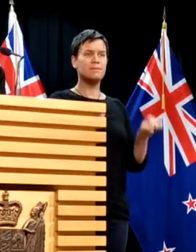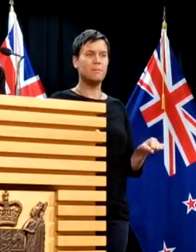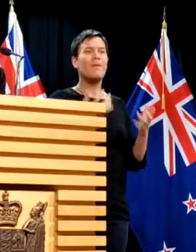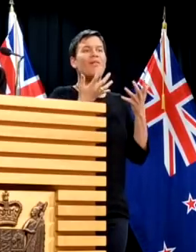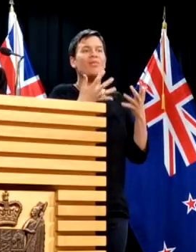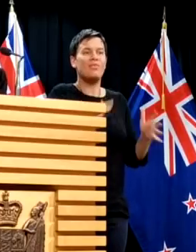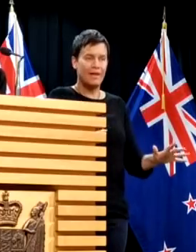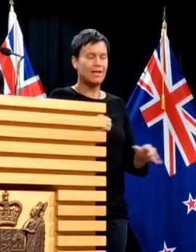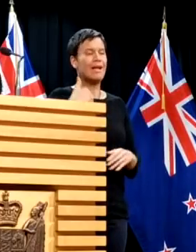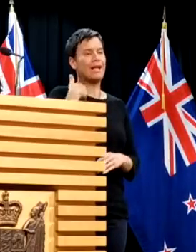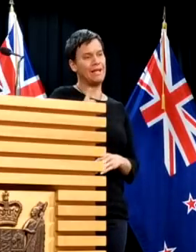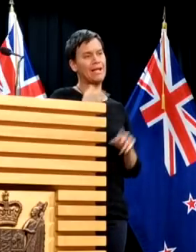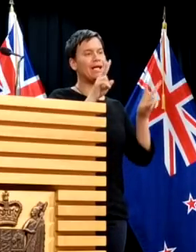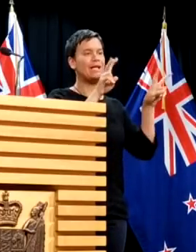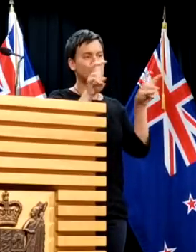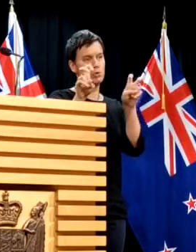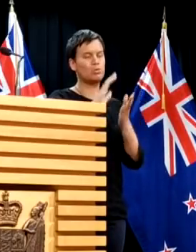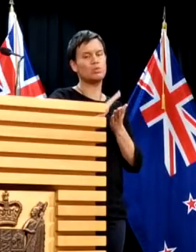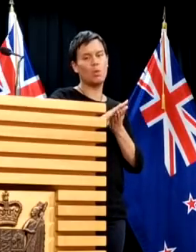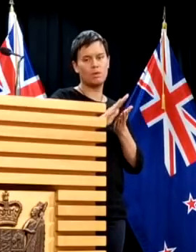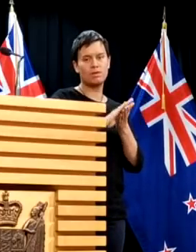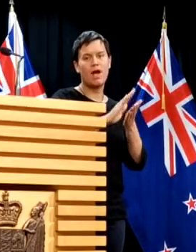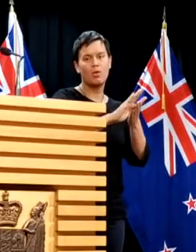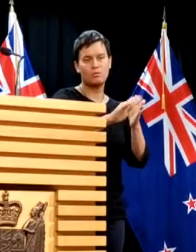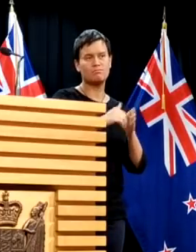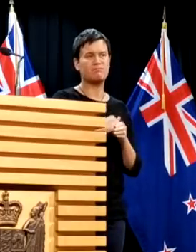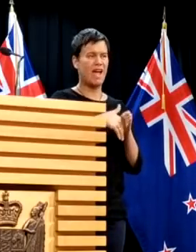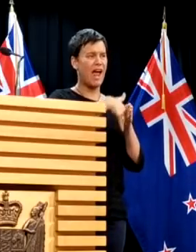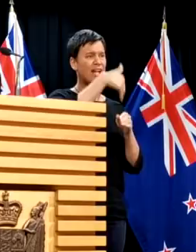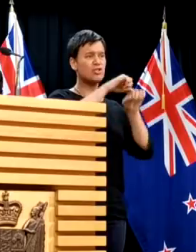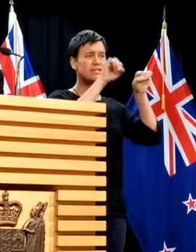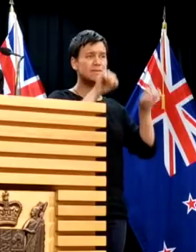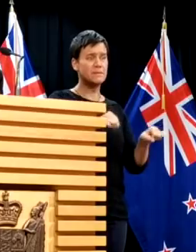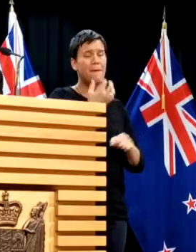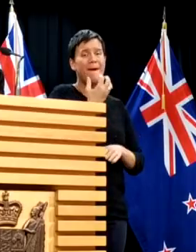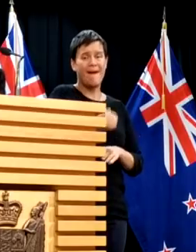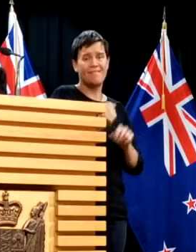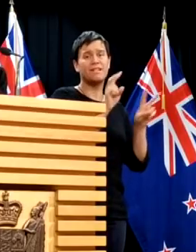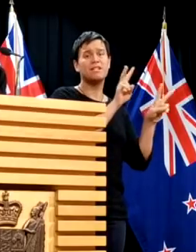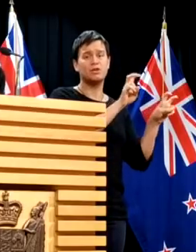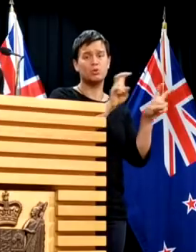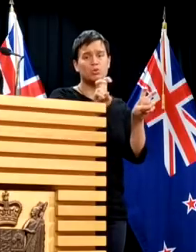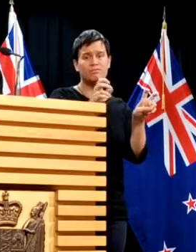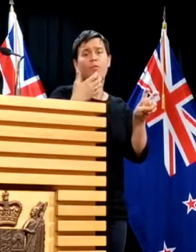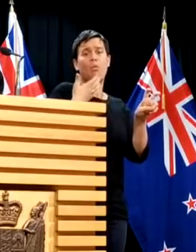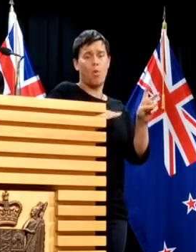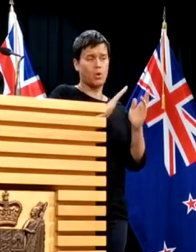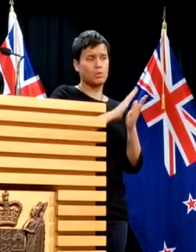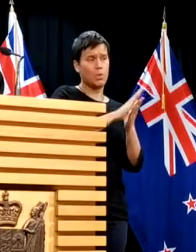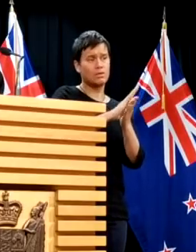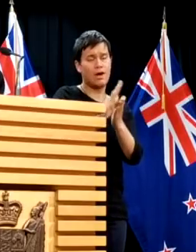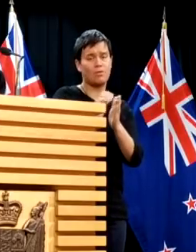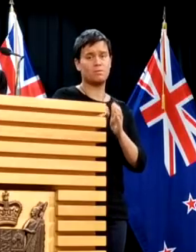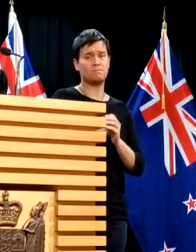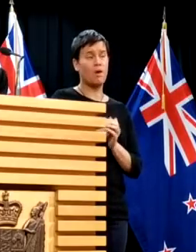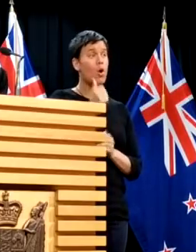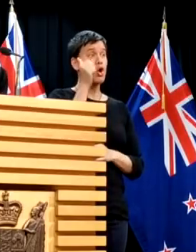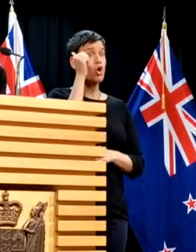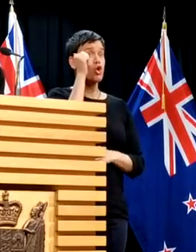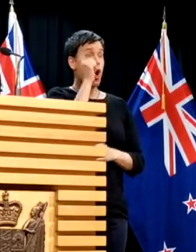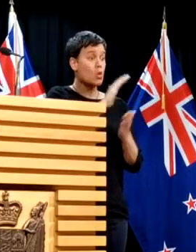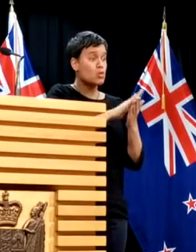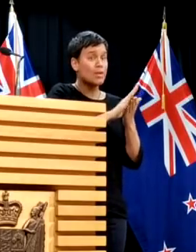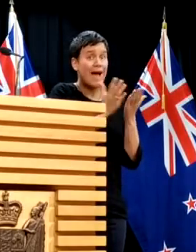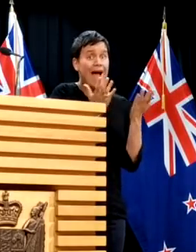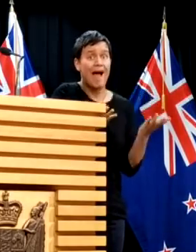finance concerns that have been raised in the last term of Parliament. I'm not going to predetermine what the outcome of that will be, but I have a very strong view that we can